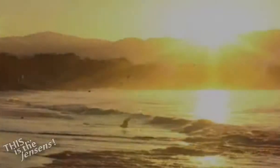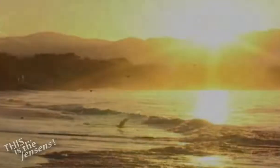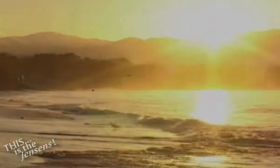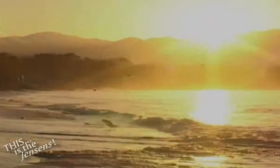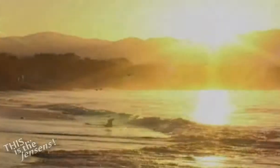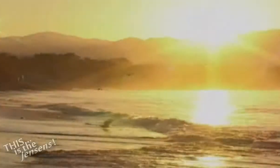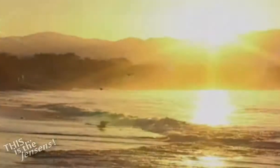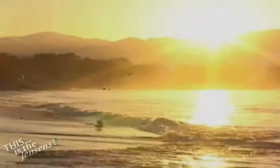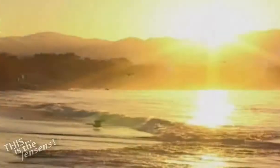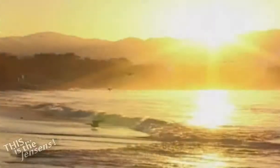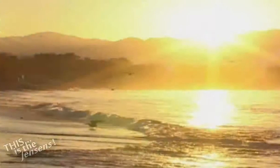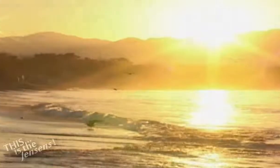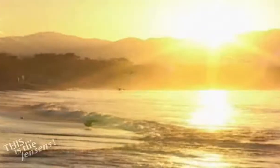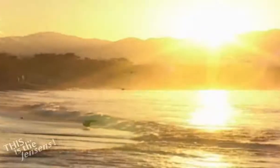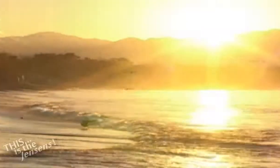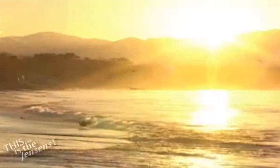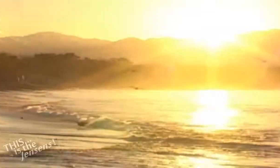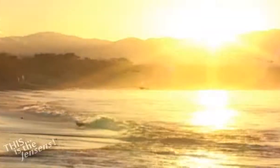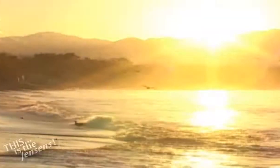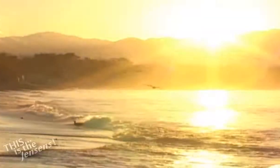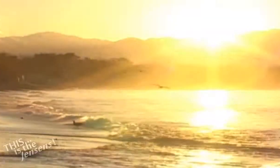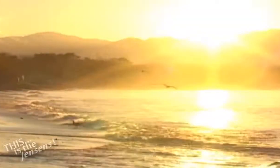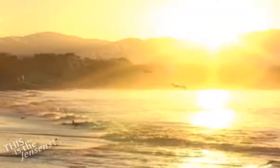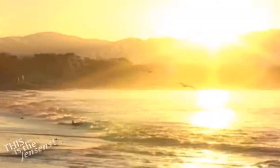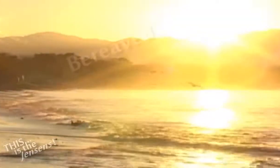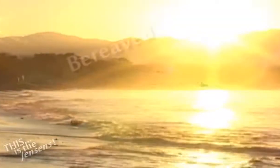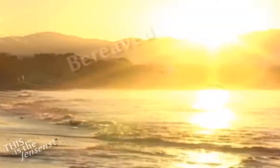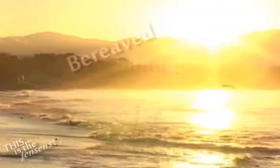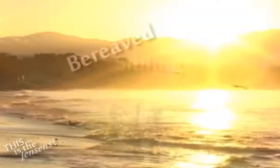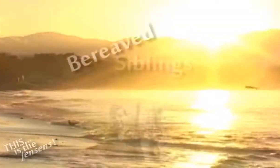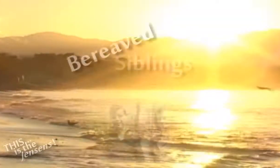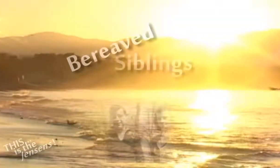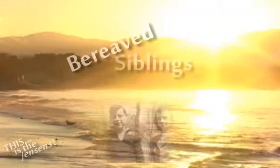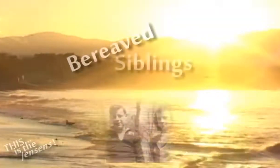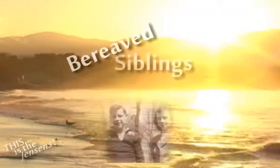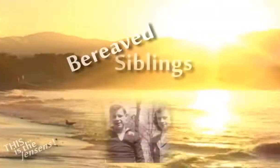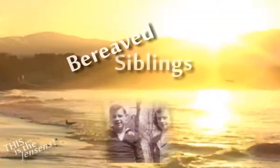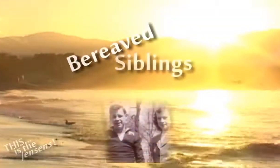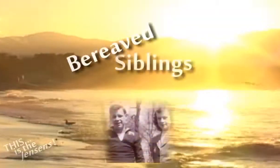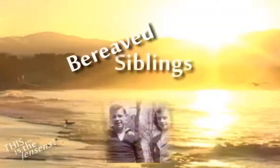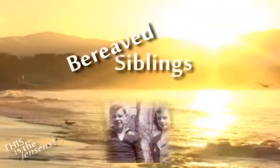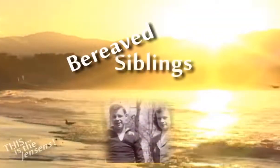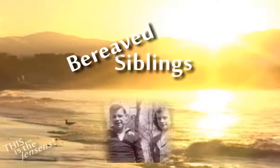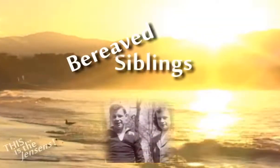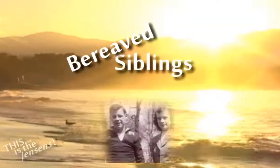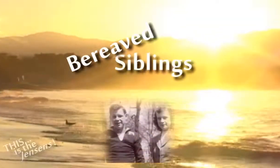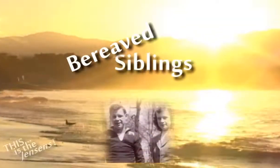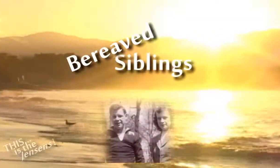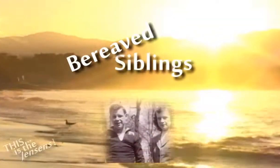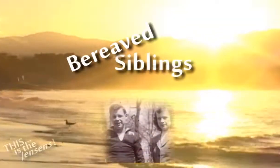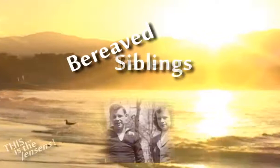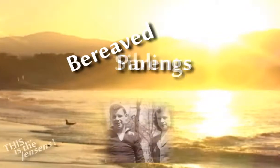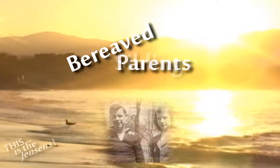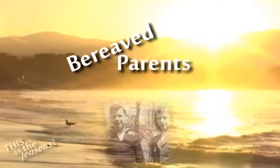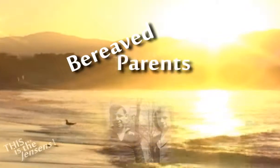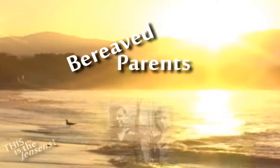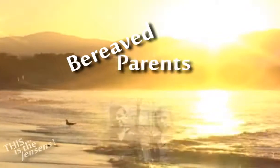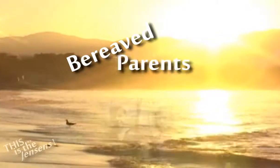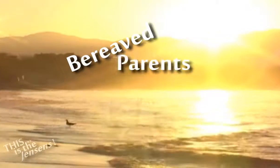Perhaps influencing their lives more than anything else, the Jensens are bereaved siblings of a brother and sister and bereaved parents of